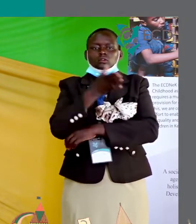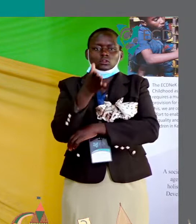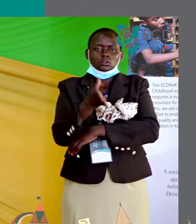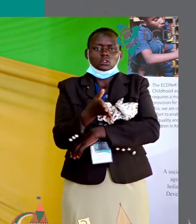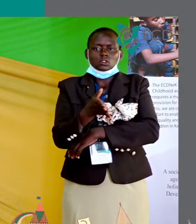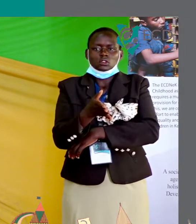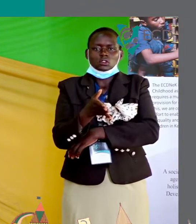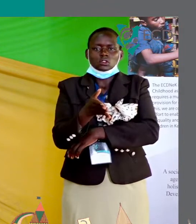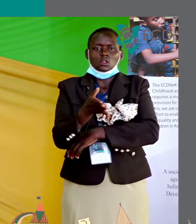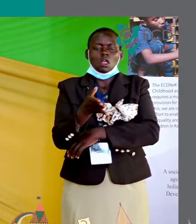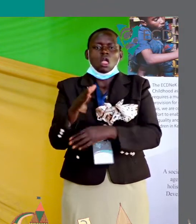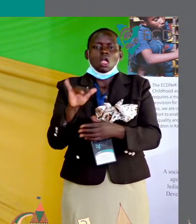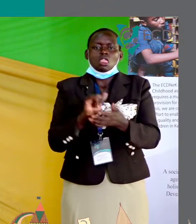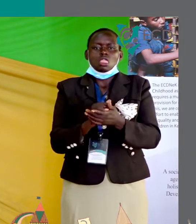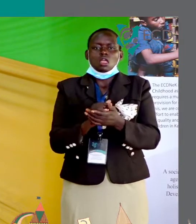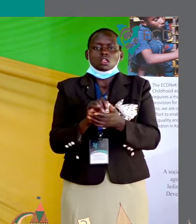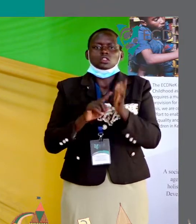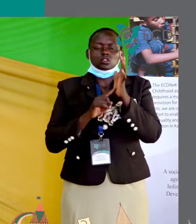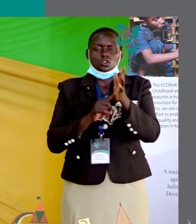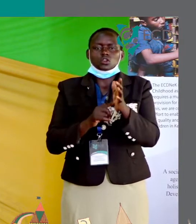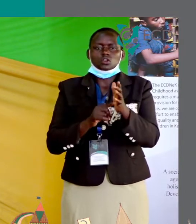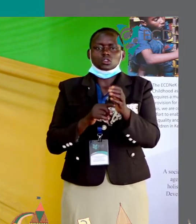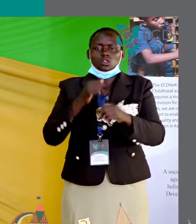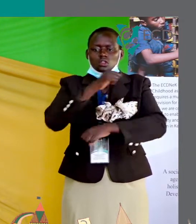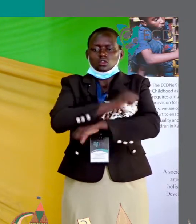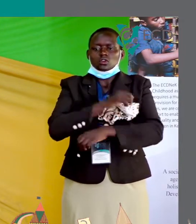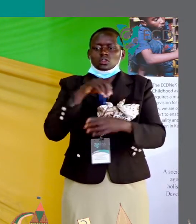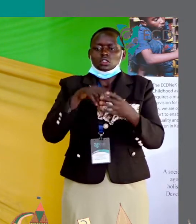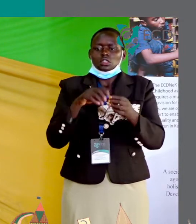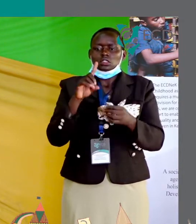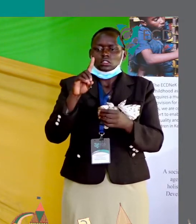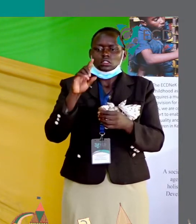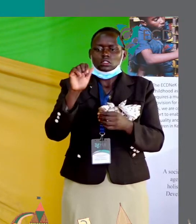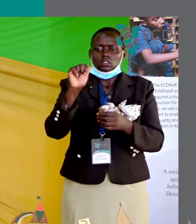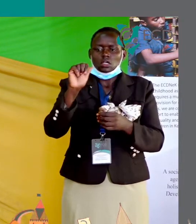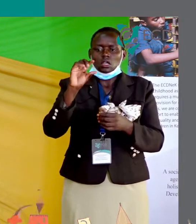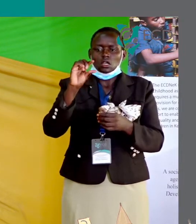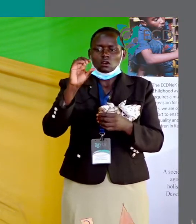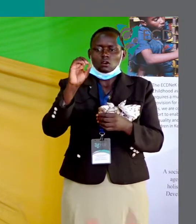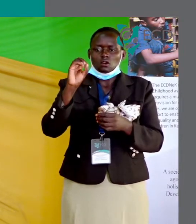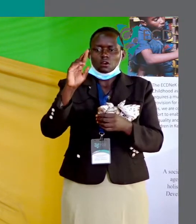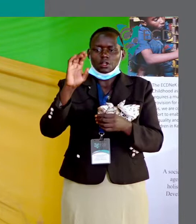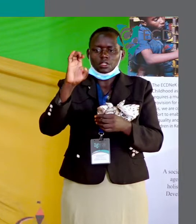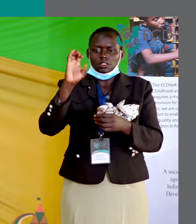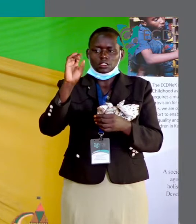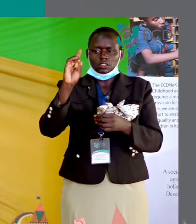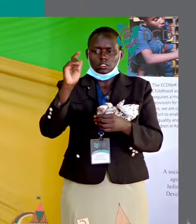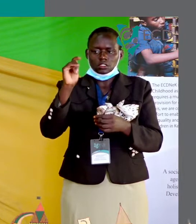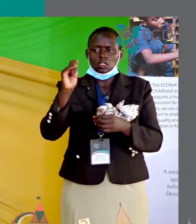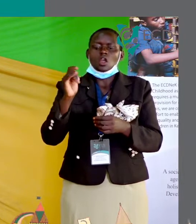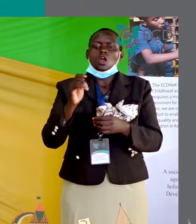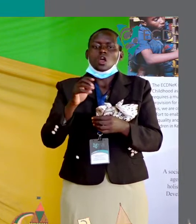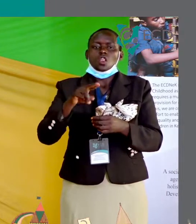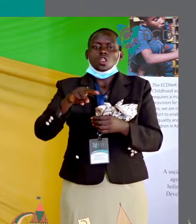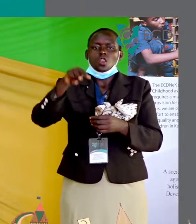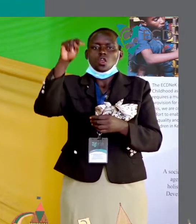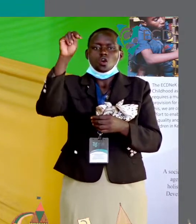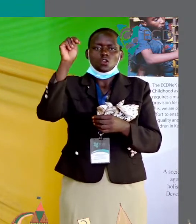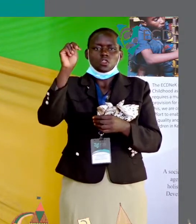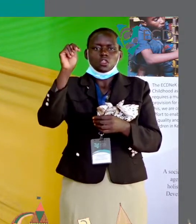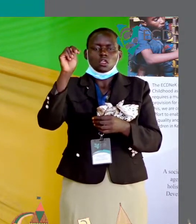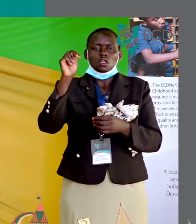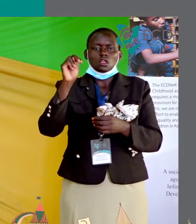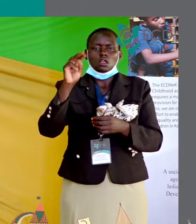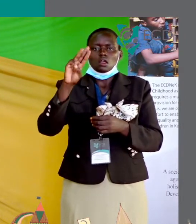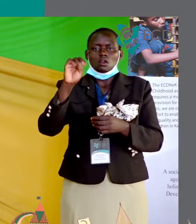is a school in the Great North called Lady North. That one is Langata West Center. That